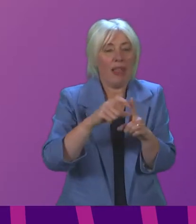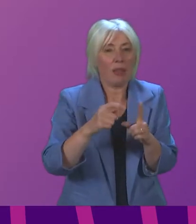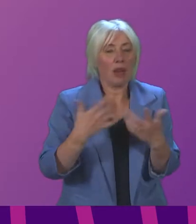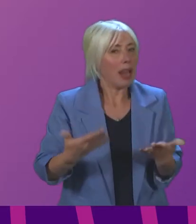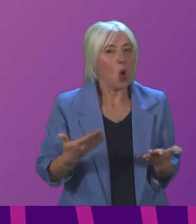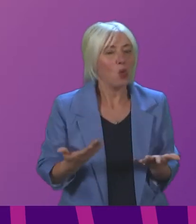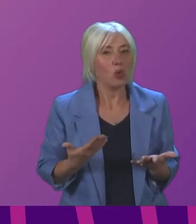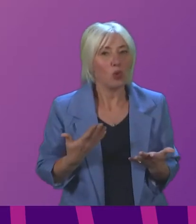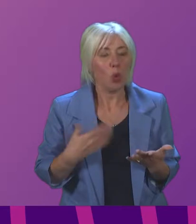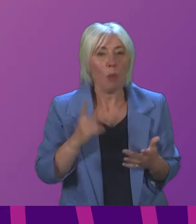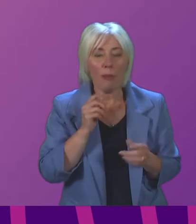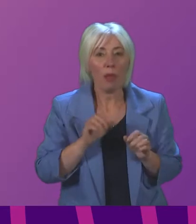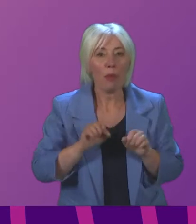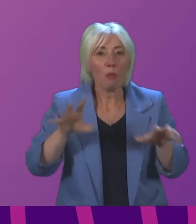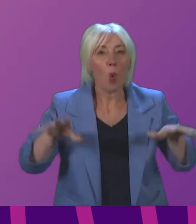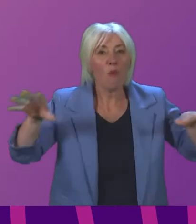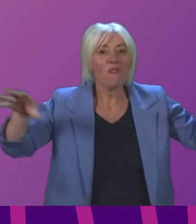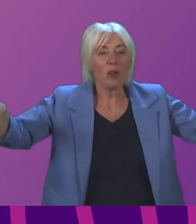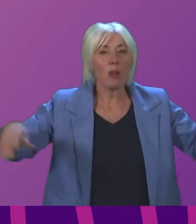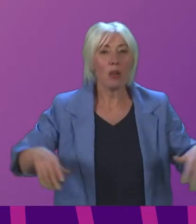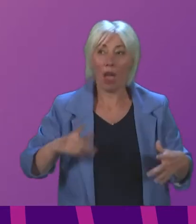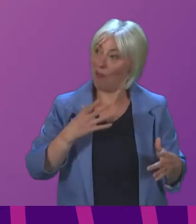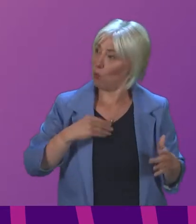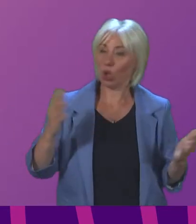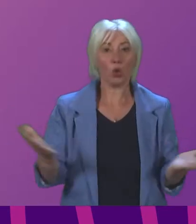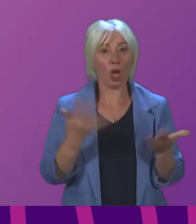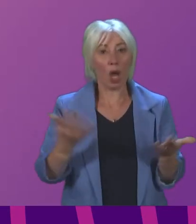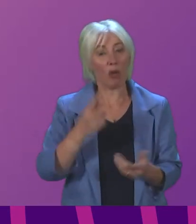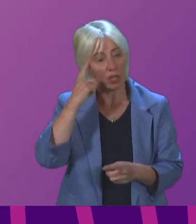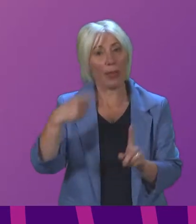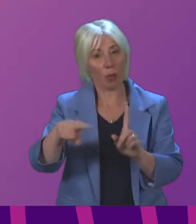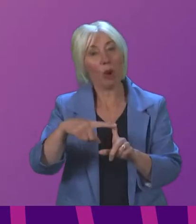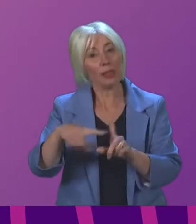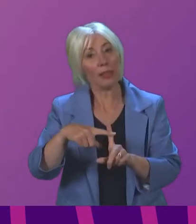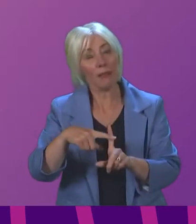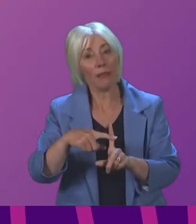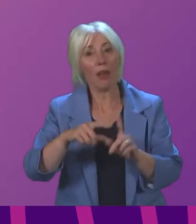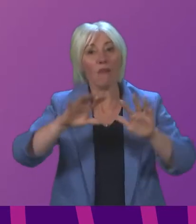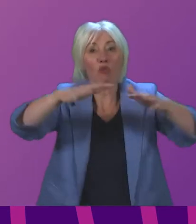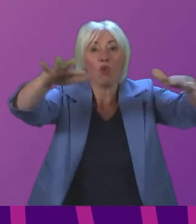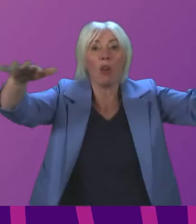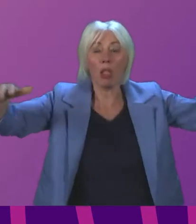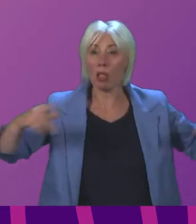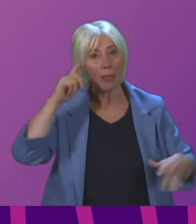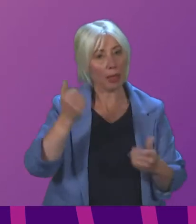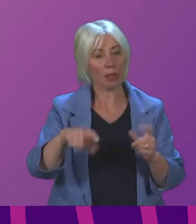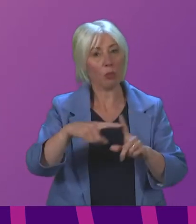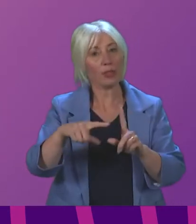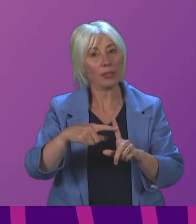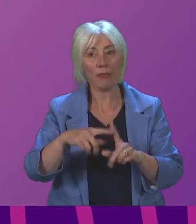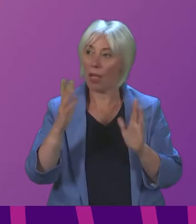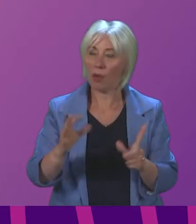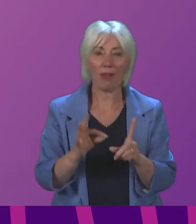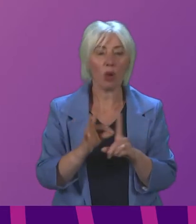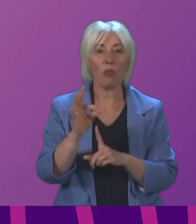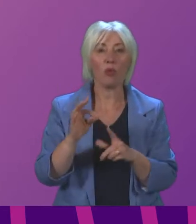and of course if that is something which we want to encourage and I think that's a positive for many rural communities then that needs improved